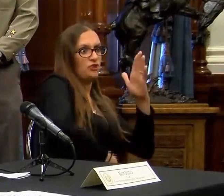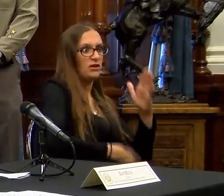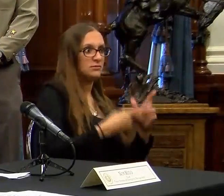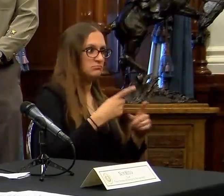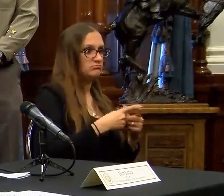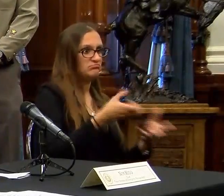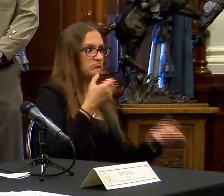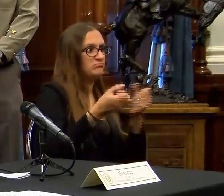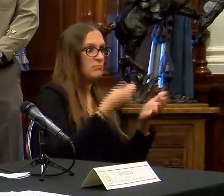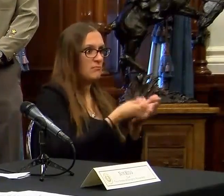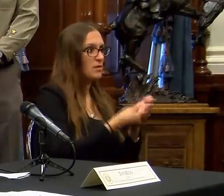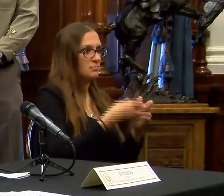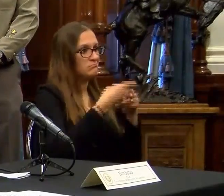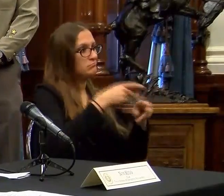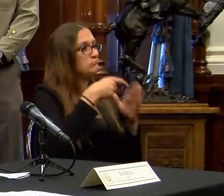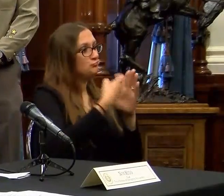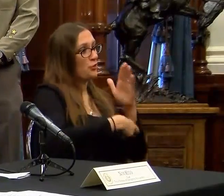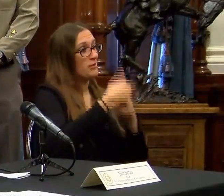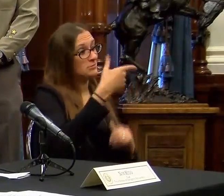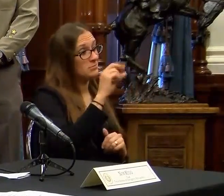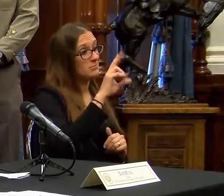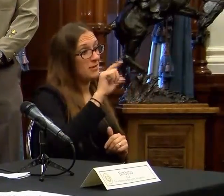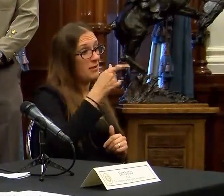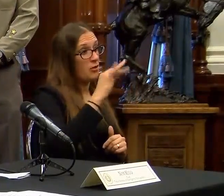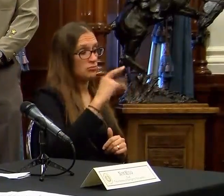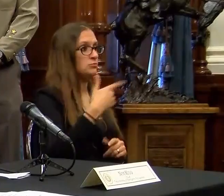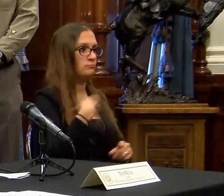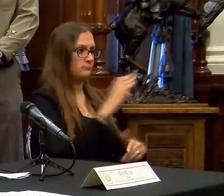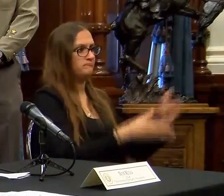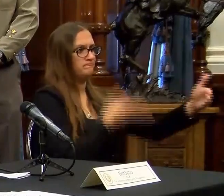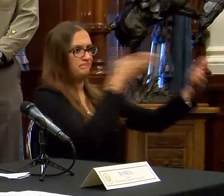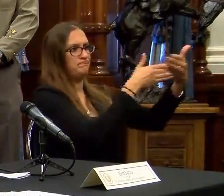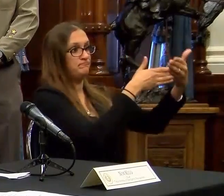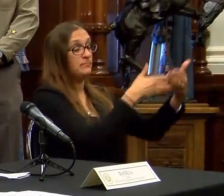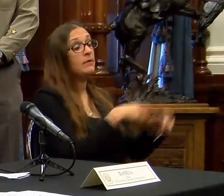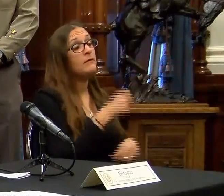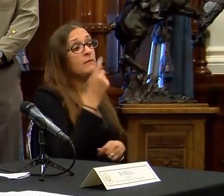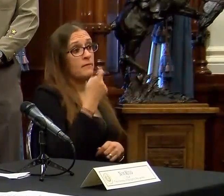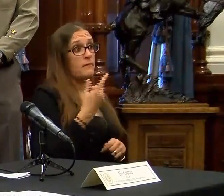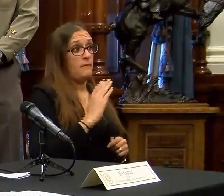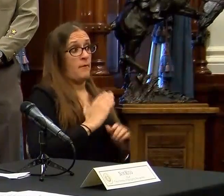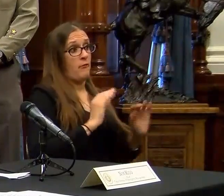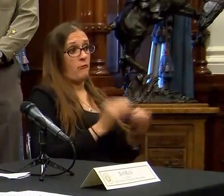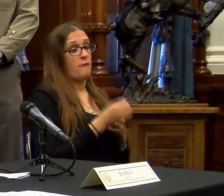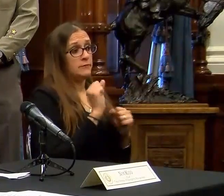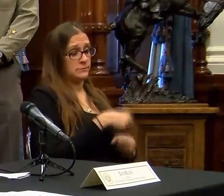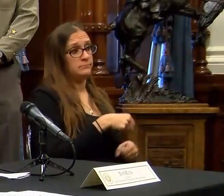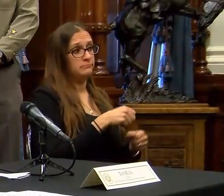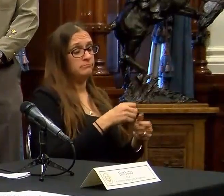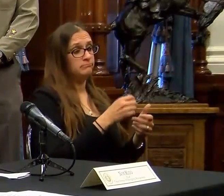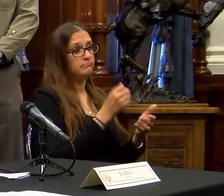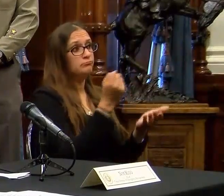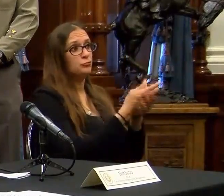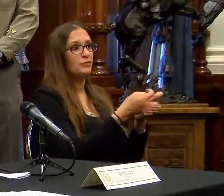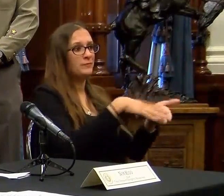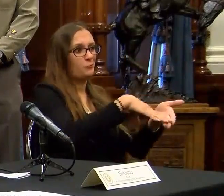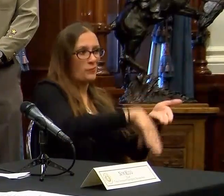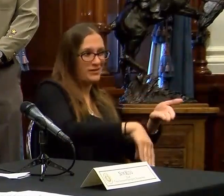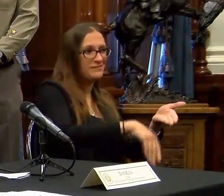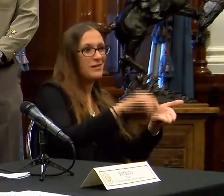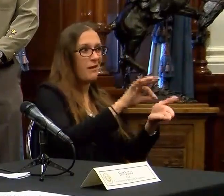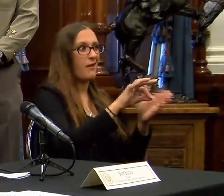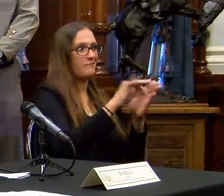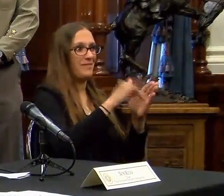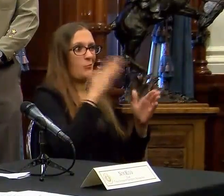law. And my office can approve the waiving of state laws that hinder state agencies'